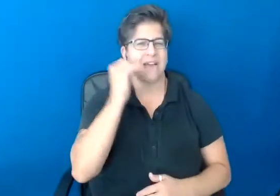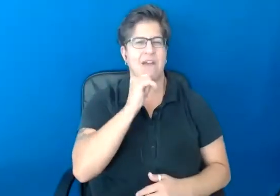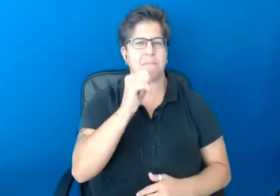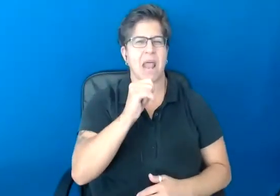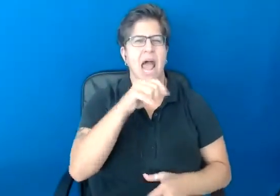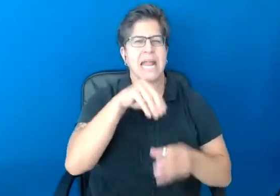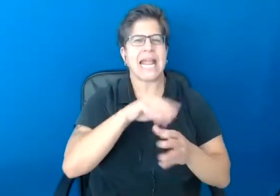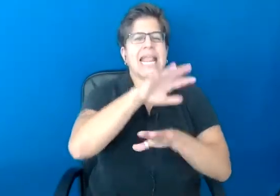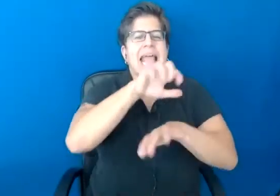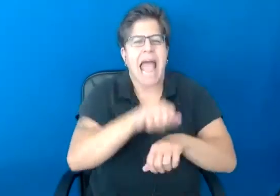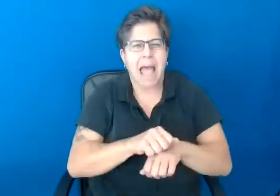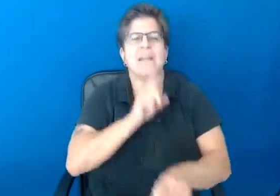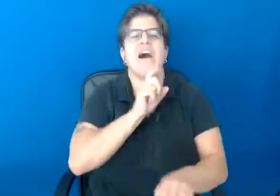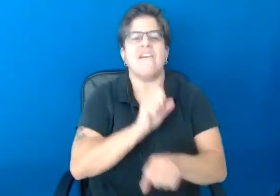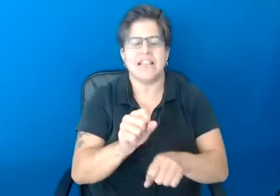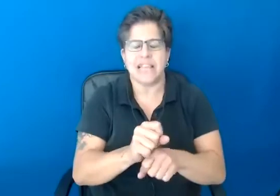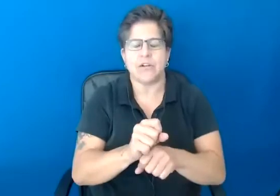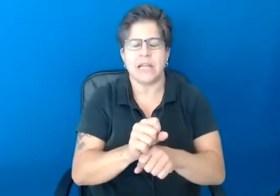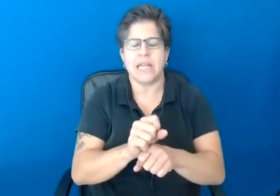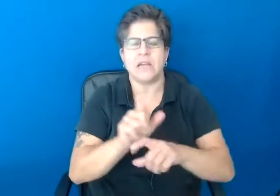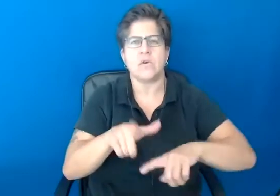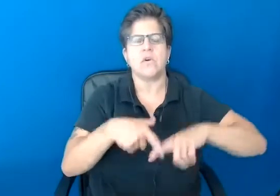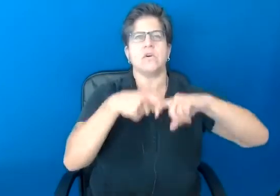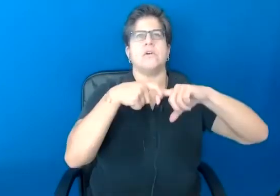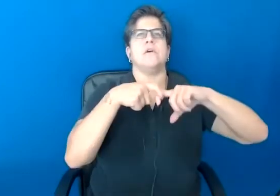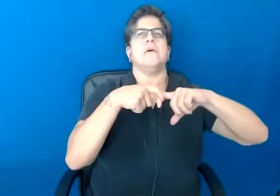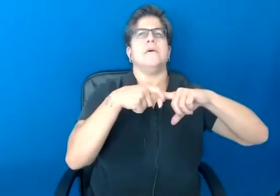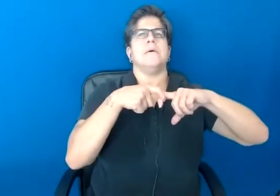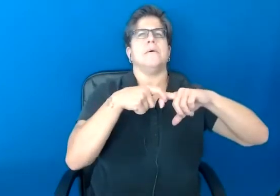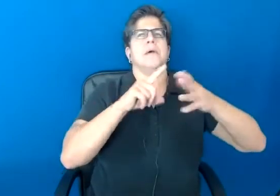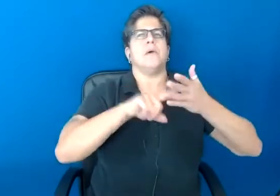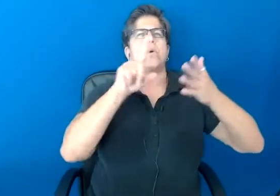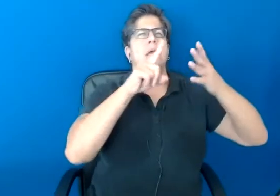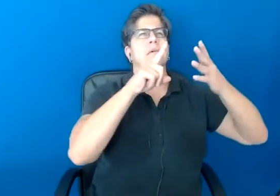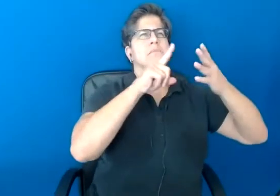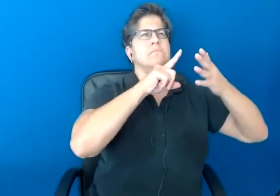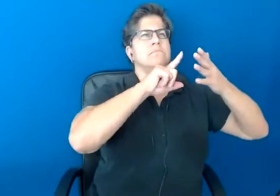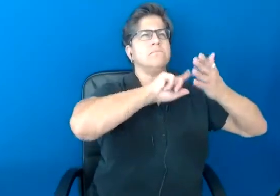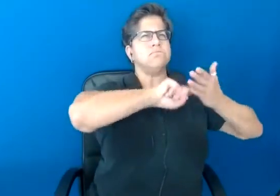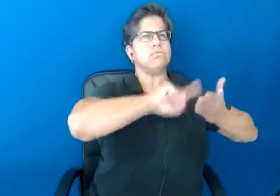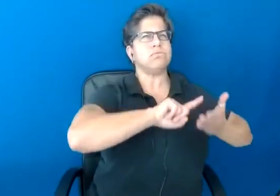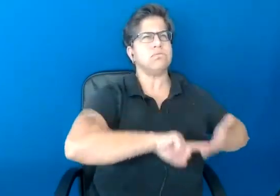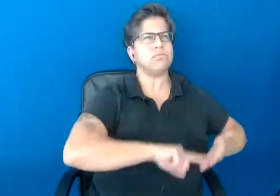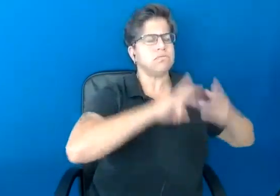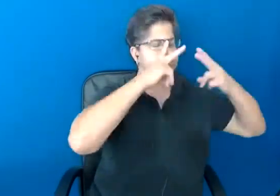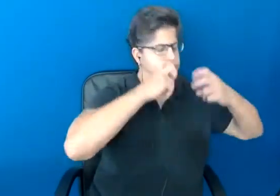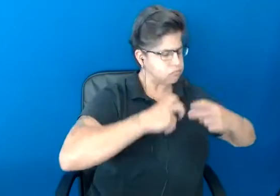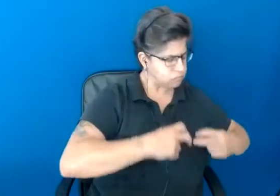do that today. There are times when I literally step aside and